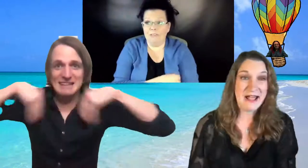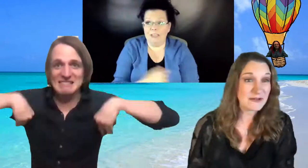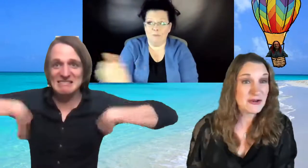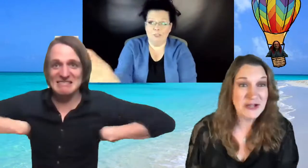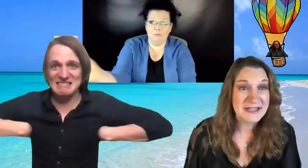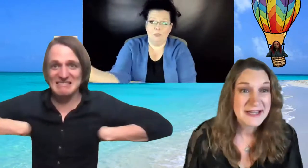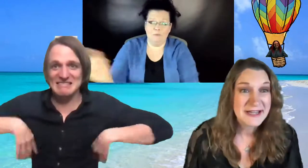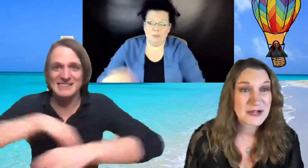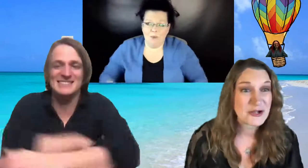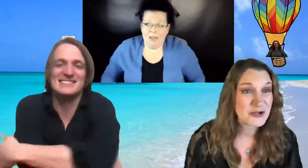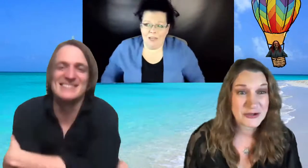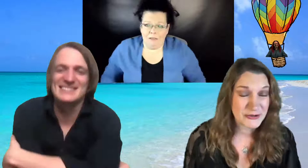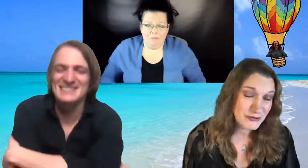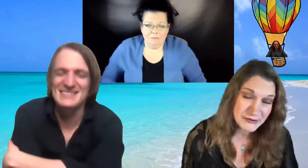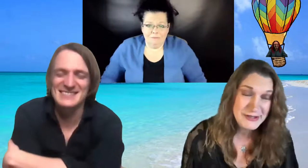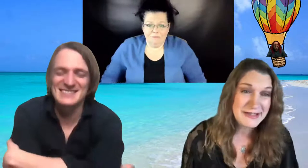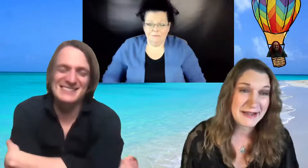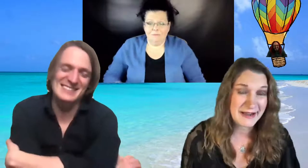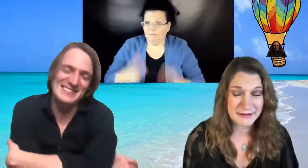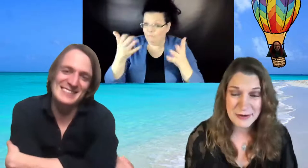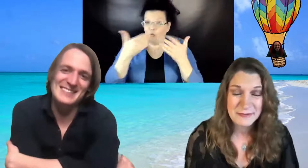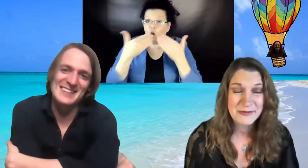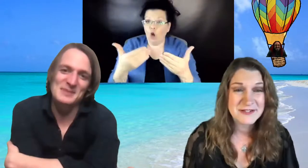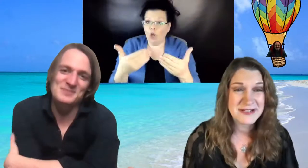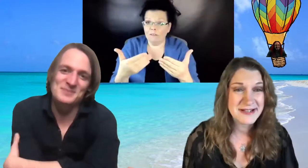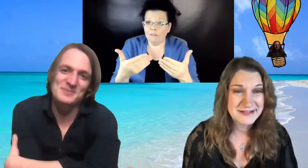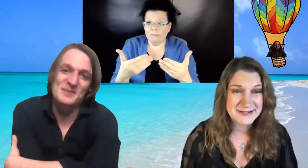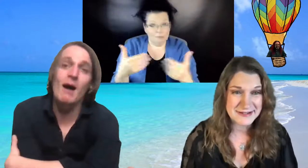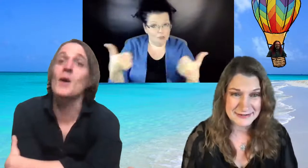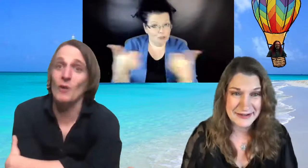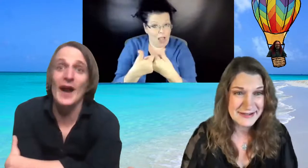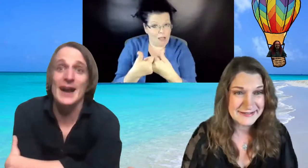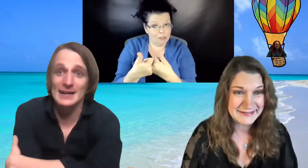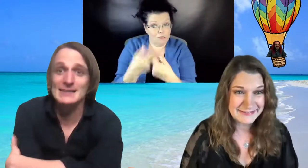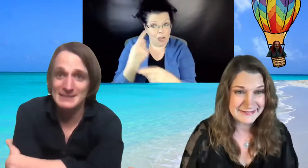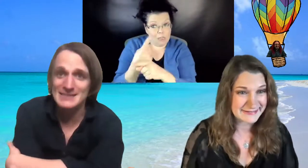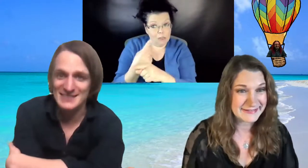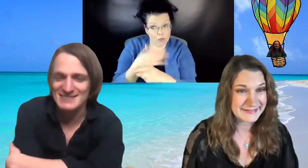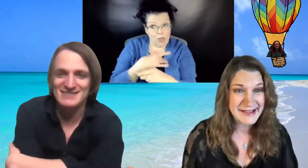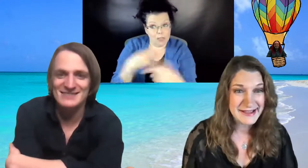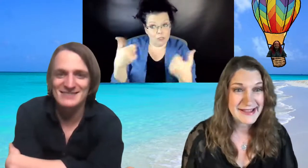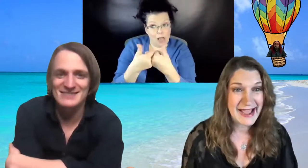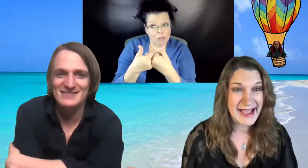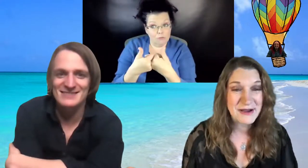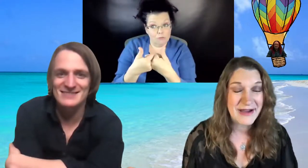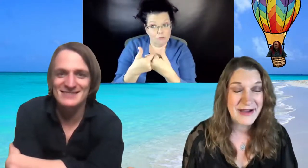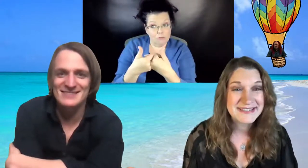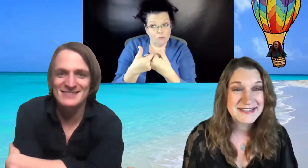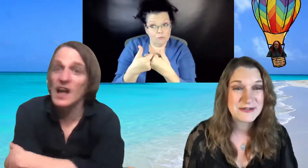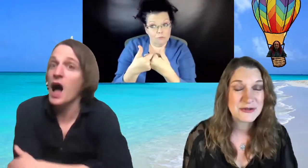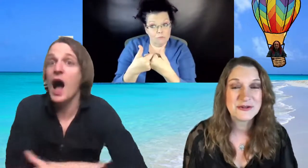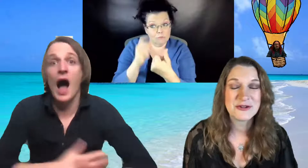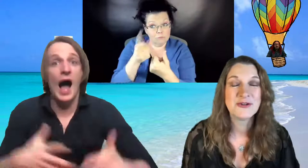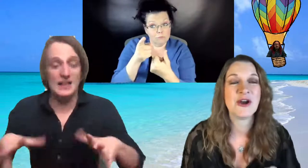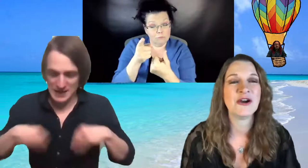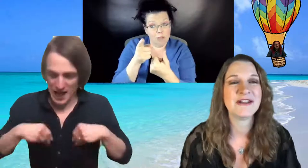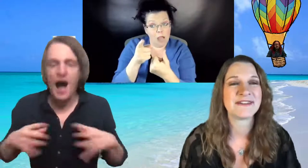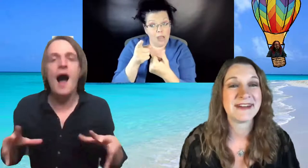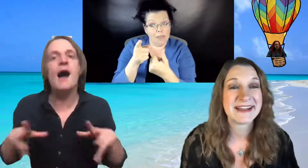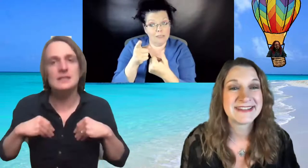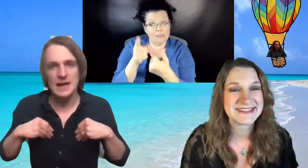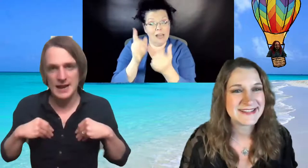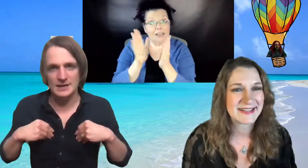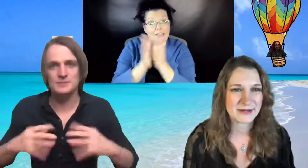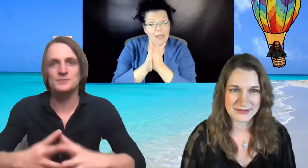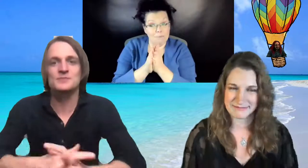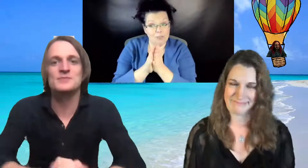is pounding as good. We speak. I'm sweating. Good. You're up for a challenge though, right? Yeah. I know. I see. You're an artist,